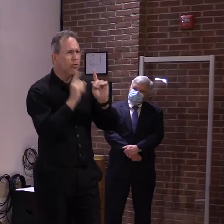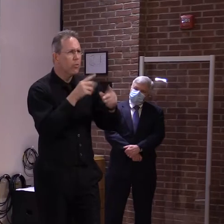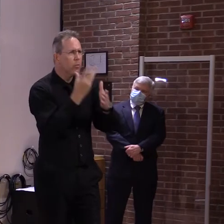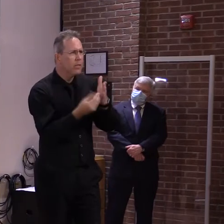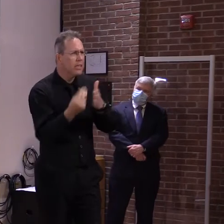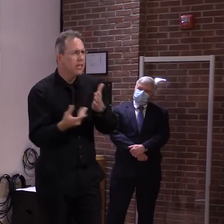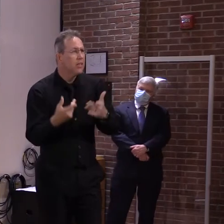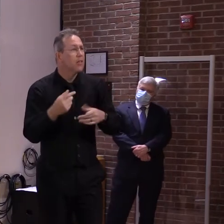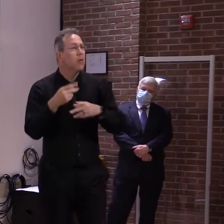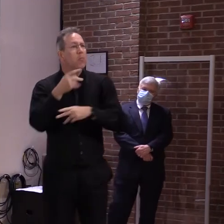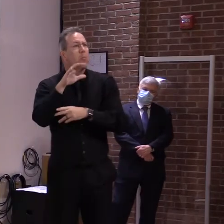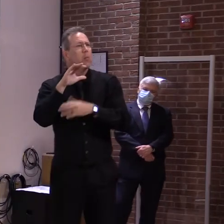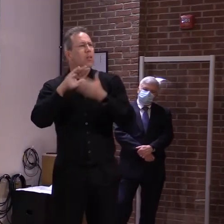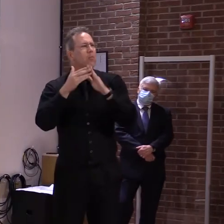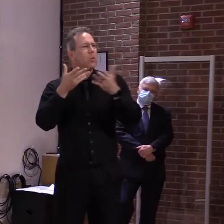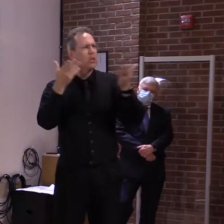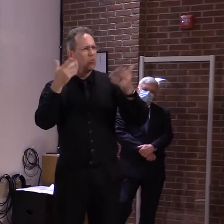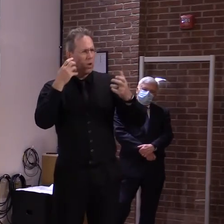in the month of April.